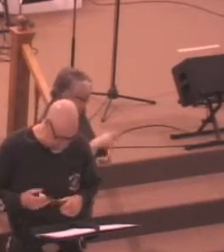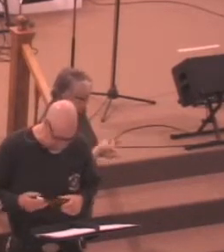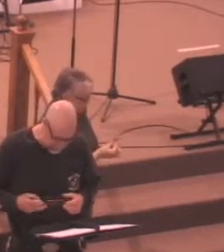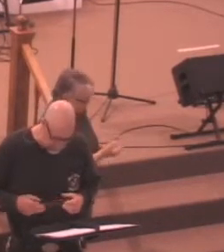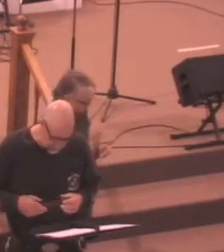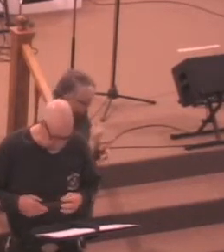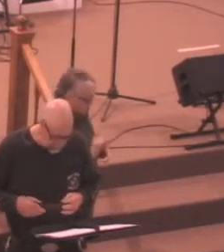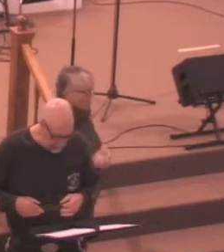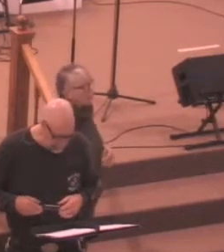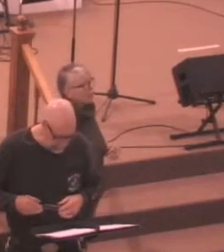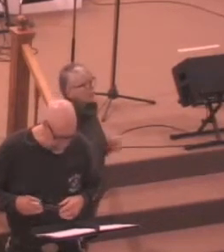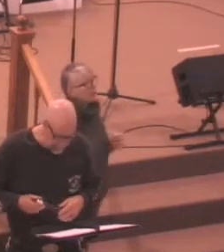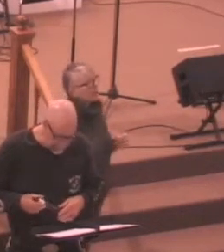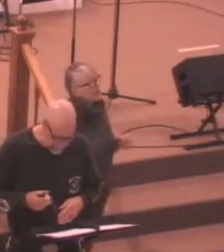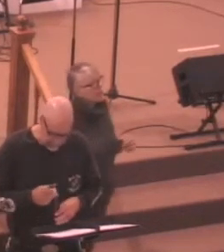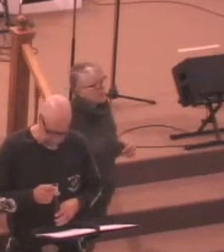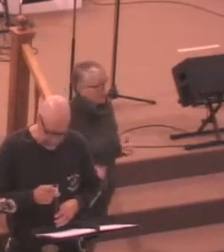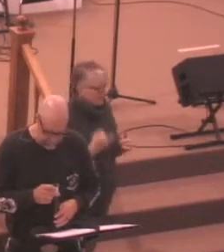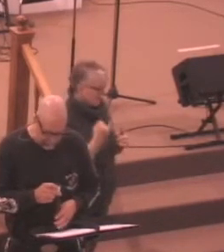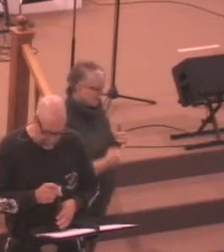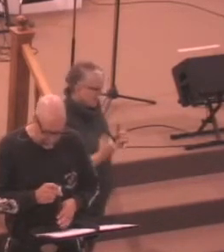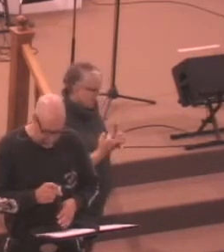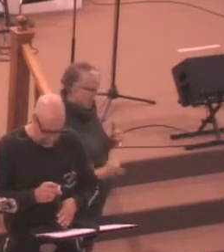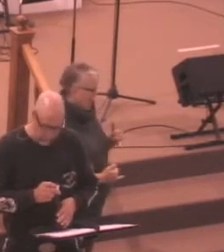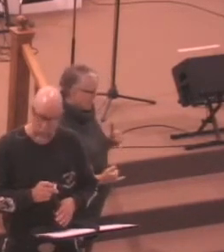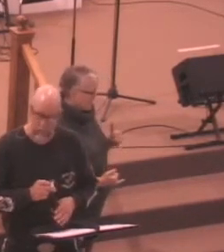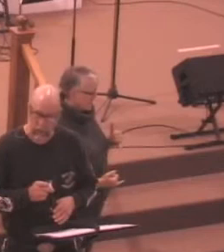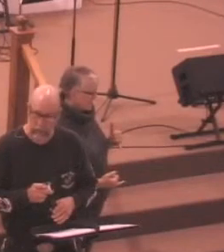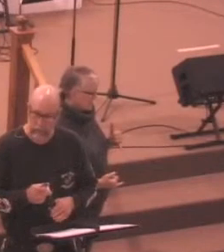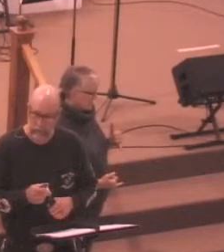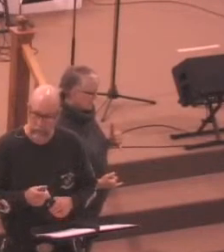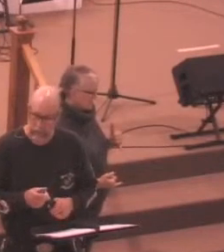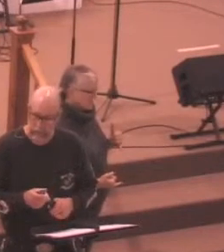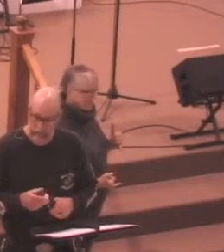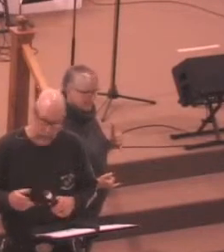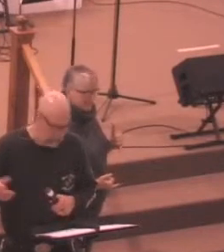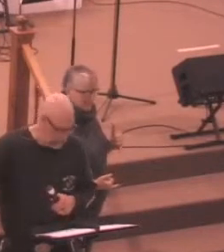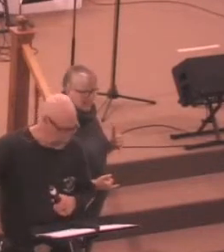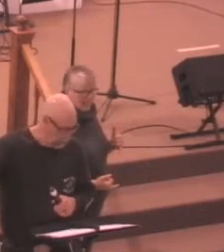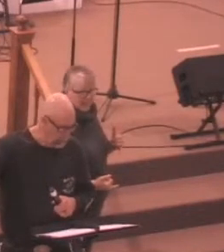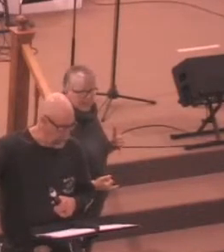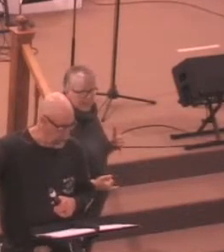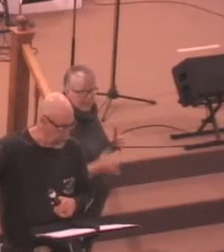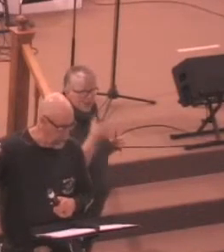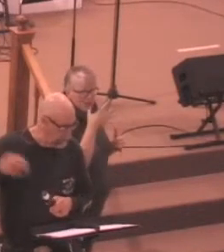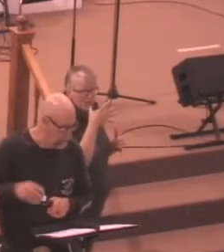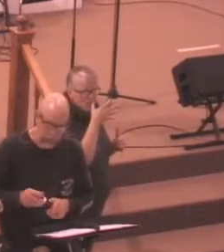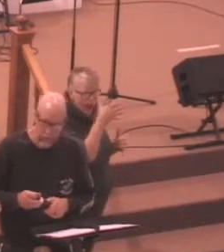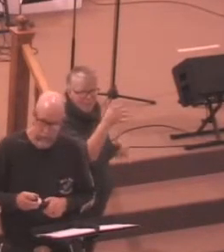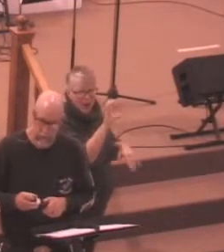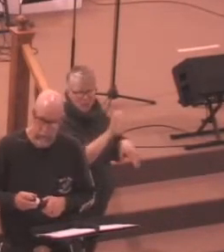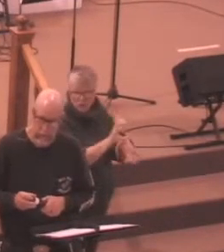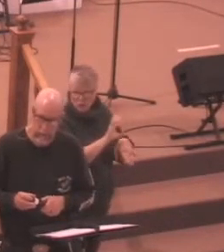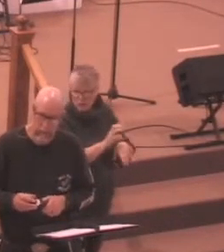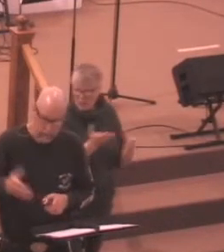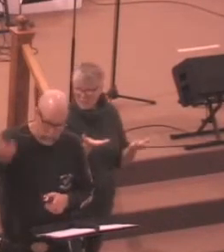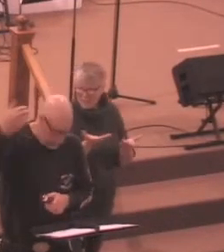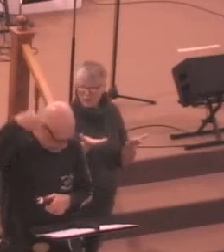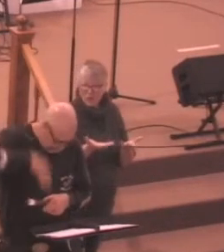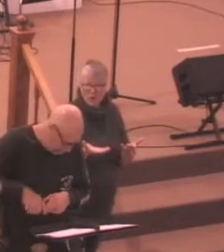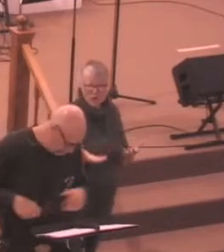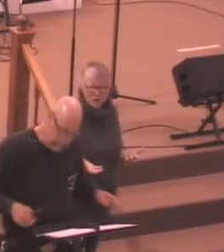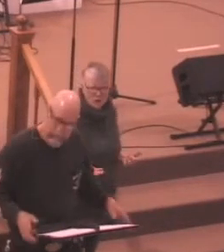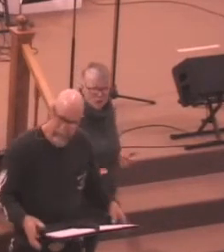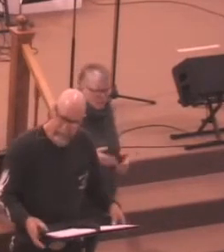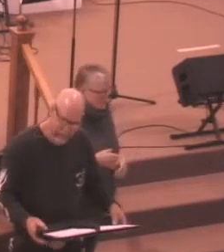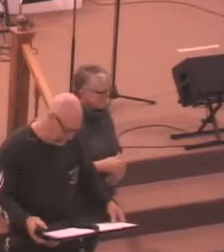roll with that. And then the last thing I got tonight is the Grandma Church is here. Come on, ladies. Come on.